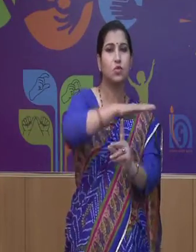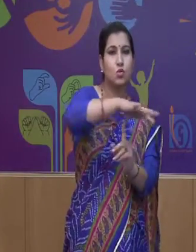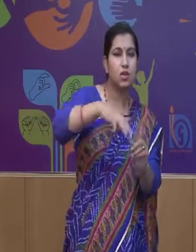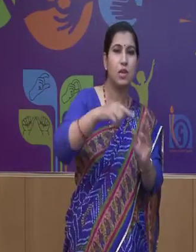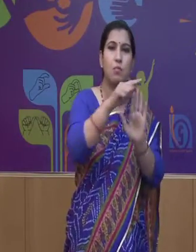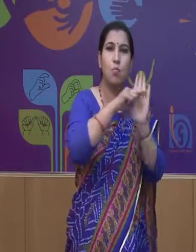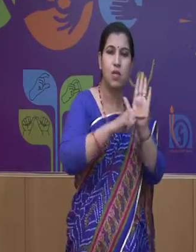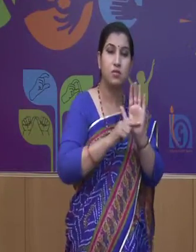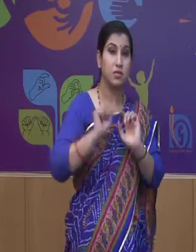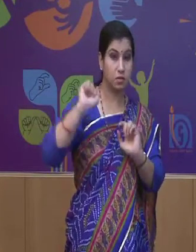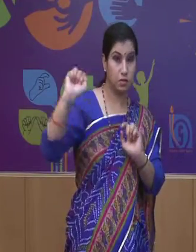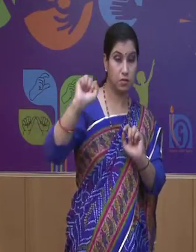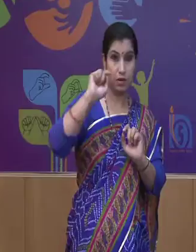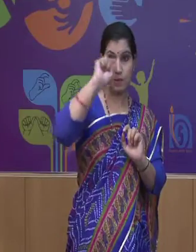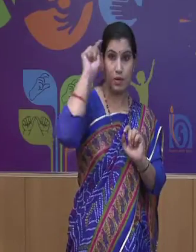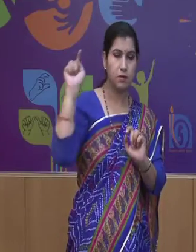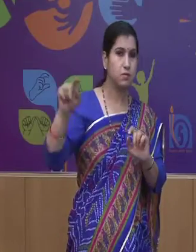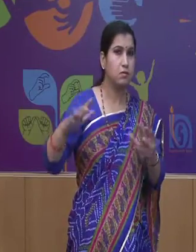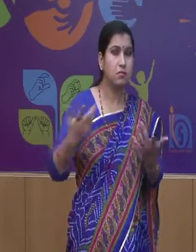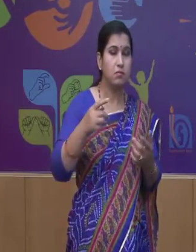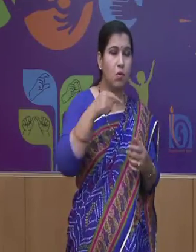British were against Indians.